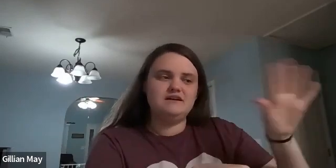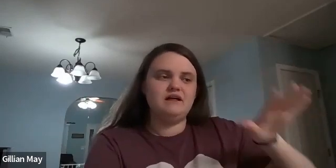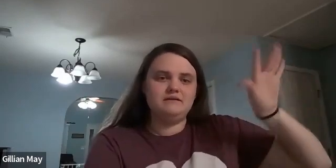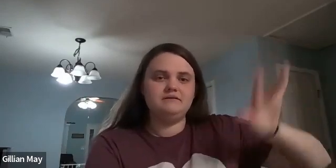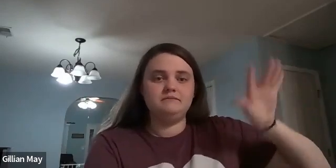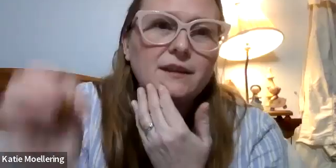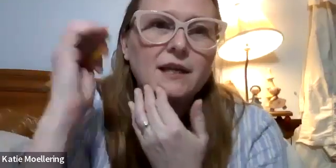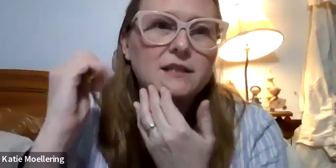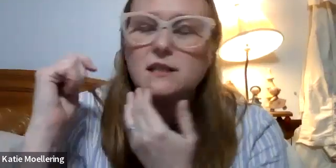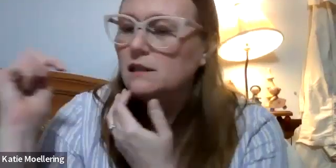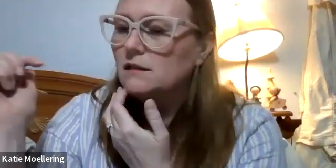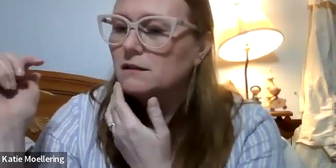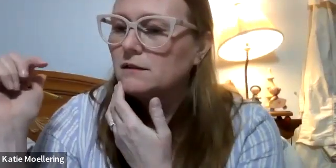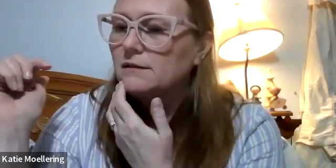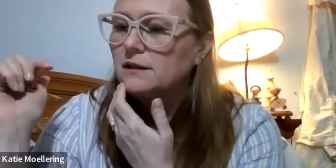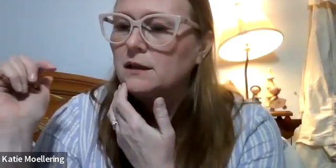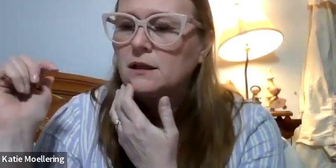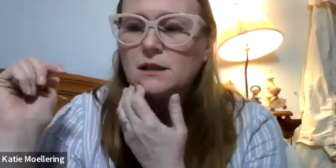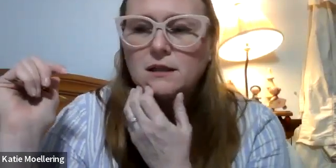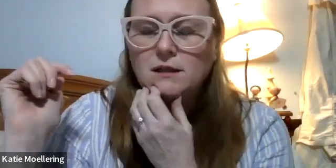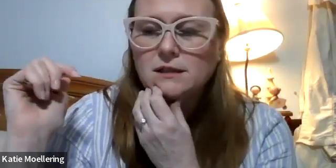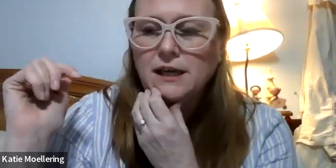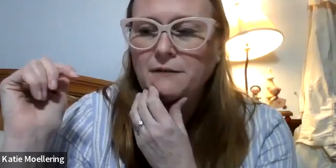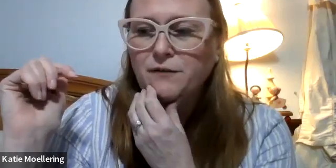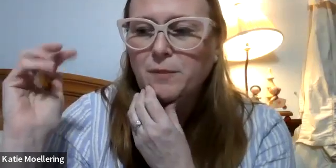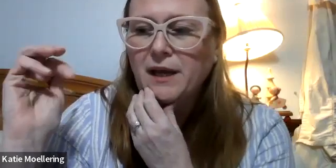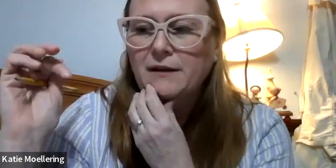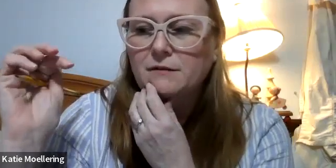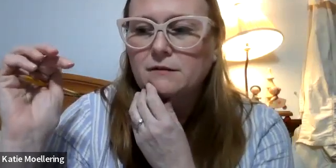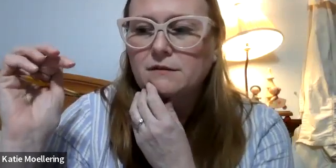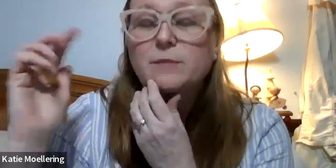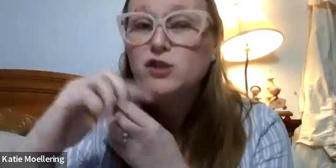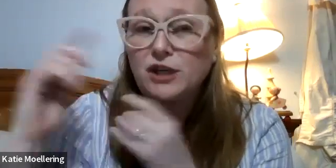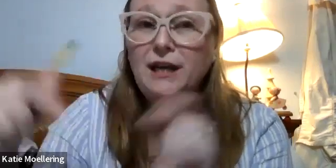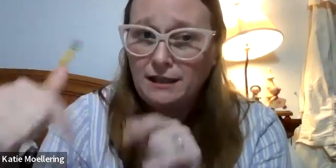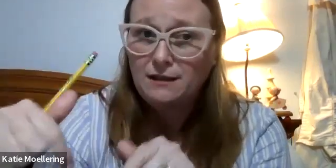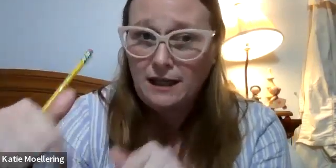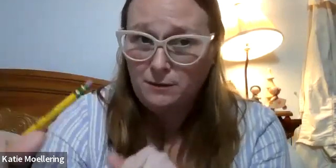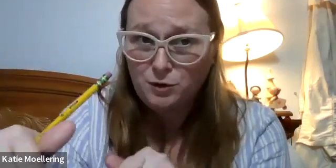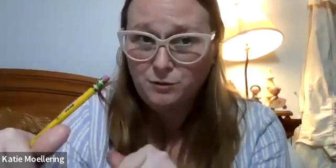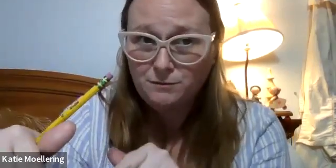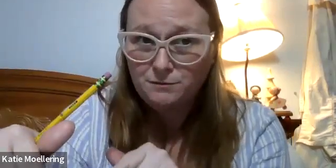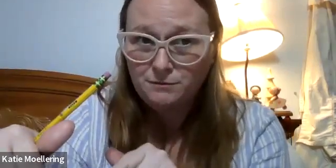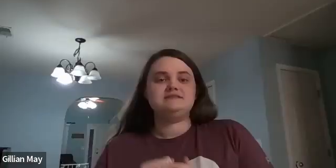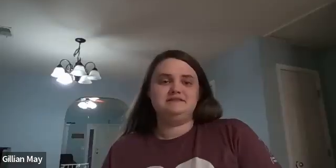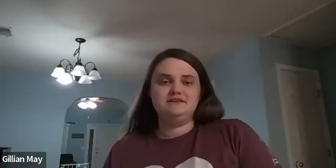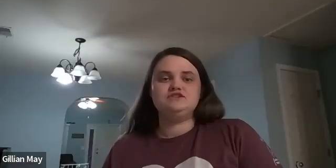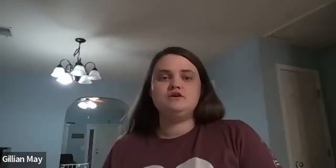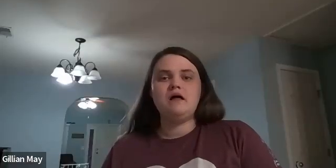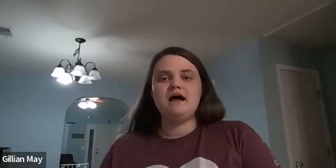kind of like. You said that's the sign for pet, the motion and the animal. Yes. Okay. So